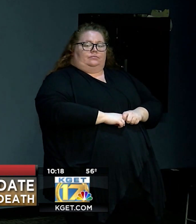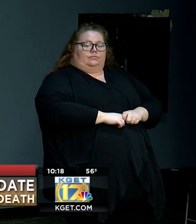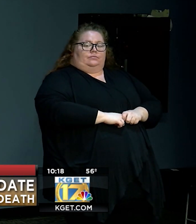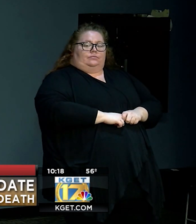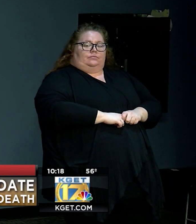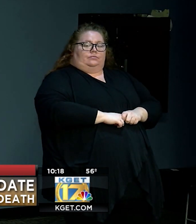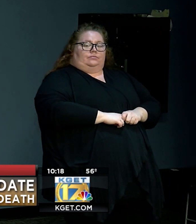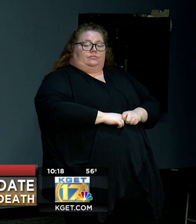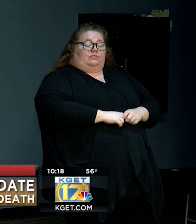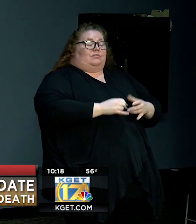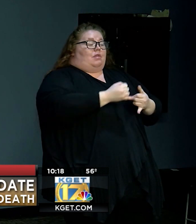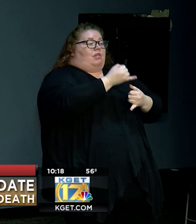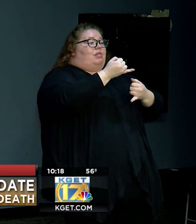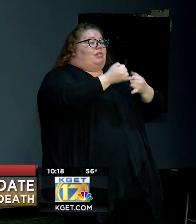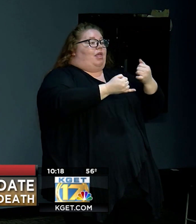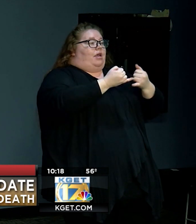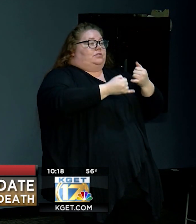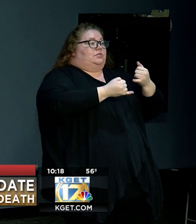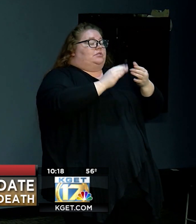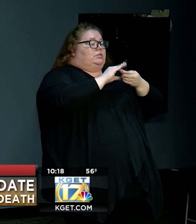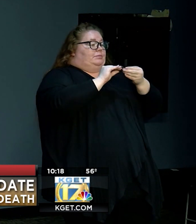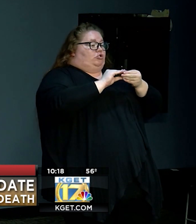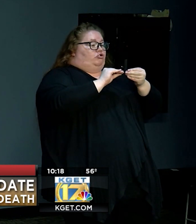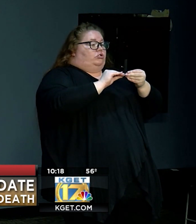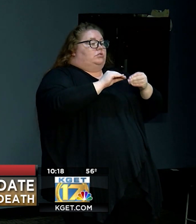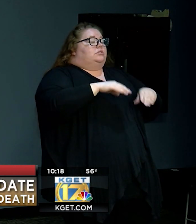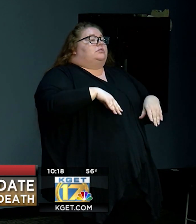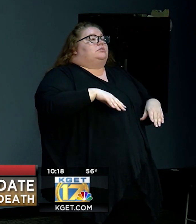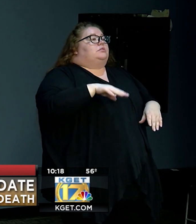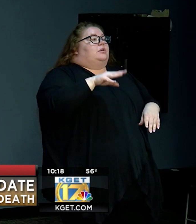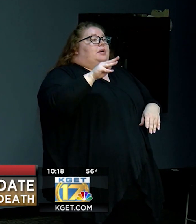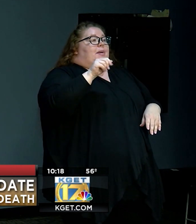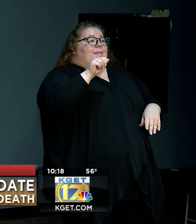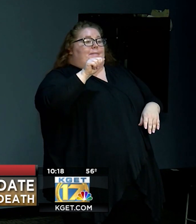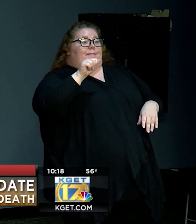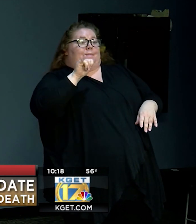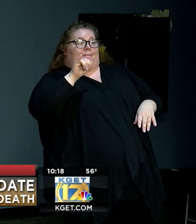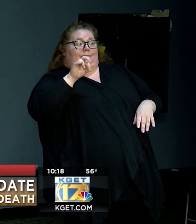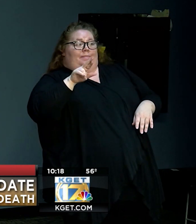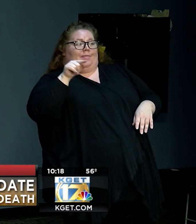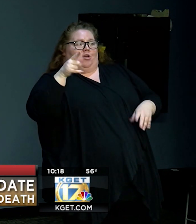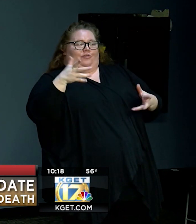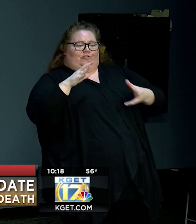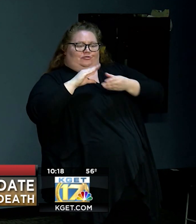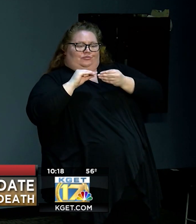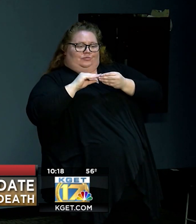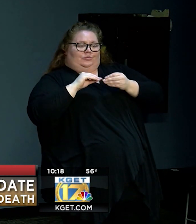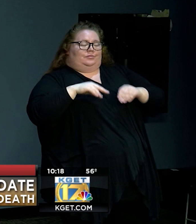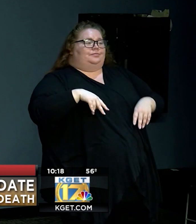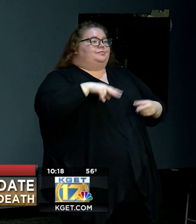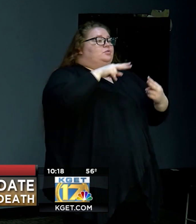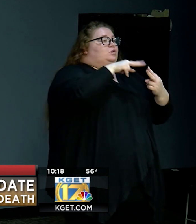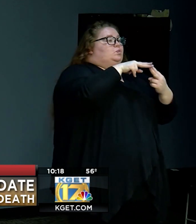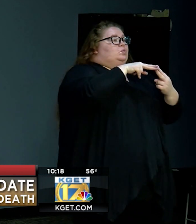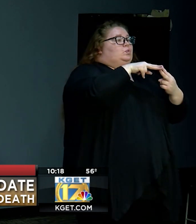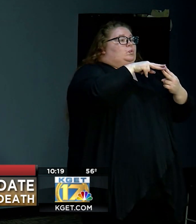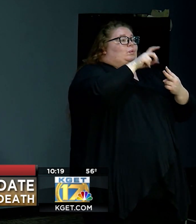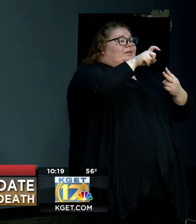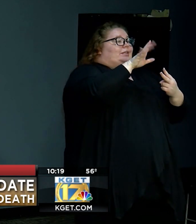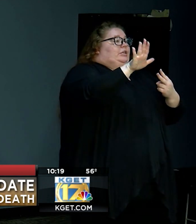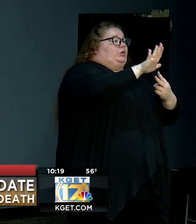And finally, I want to mention again, as the mayor did, that there are two main areas where we need help from the